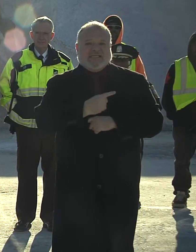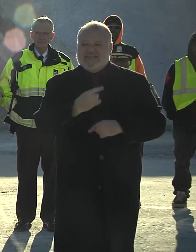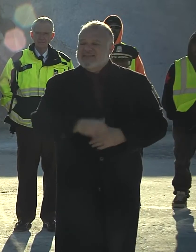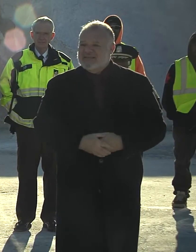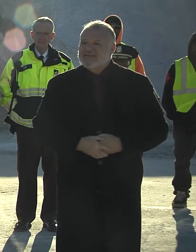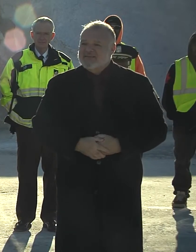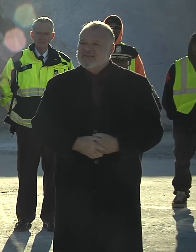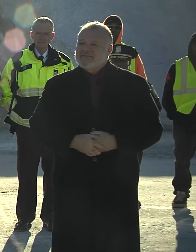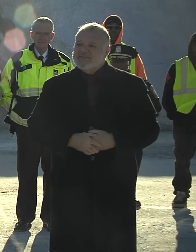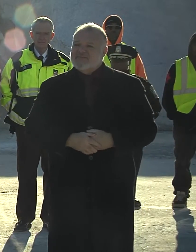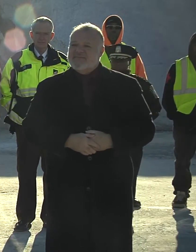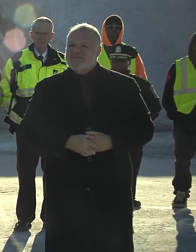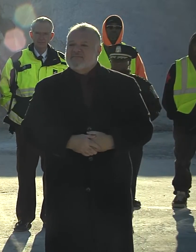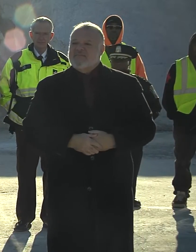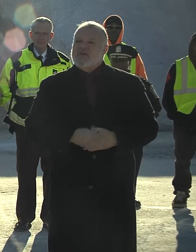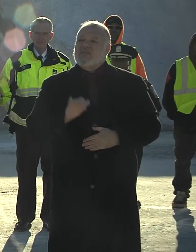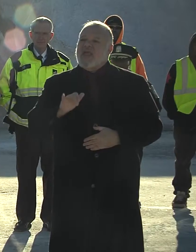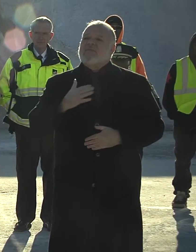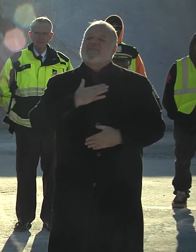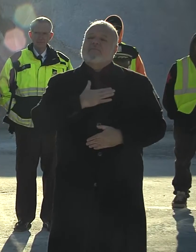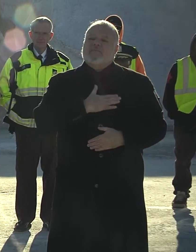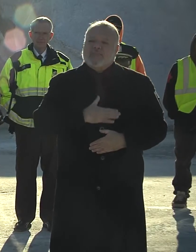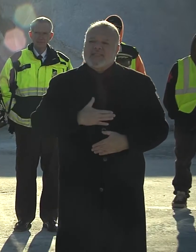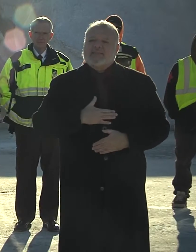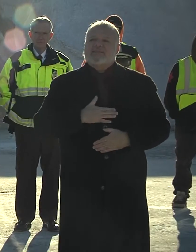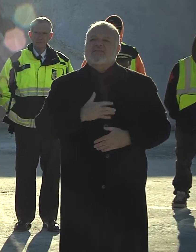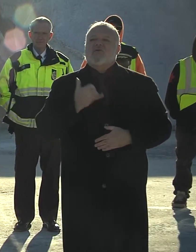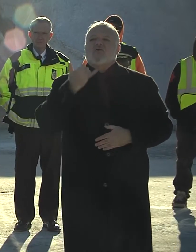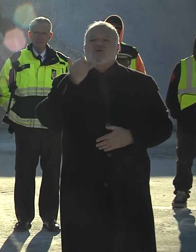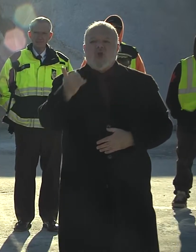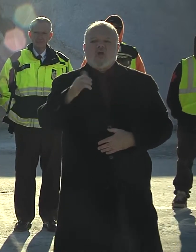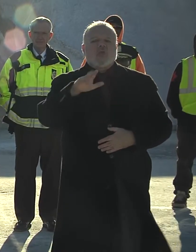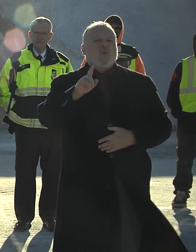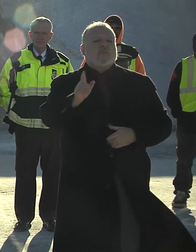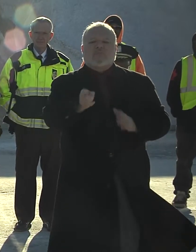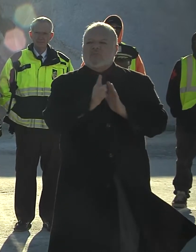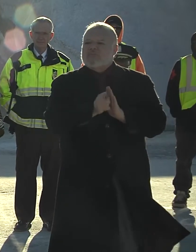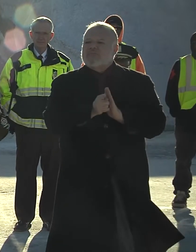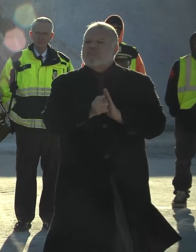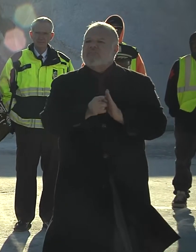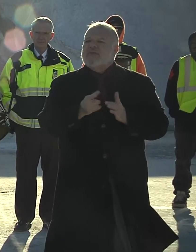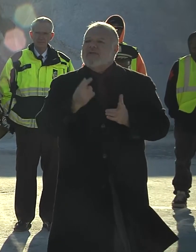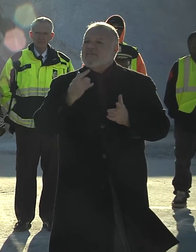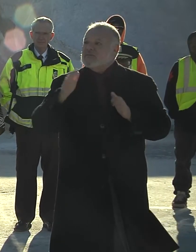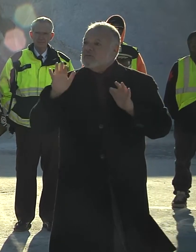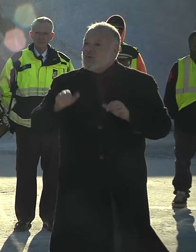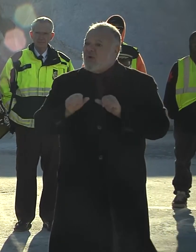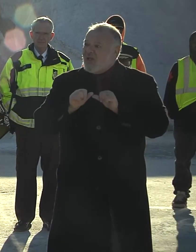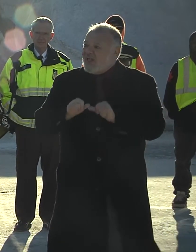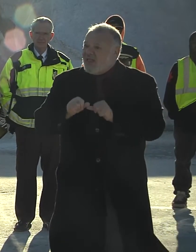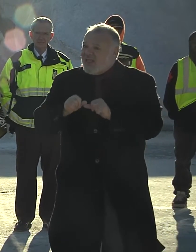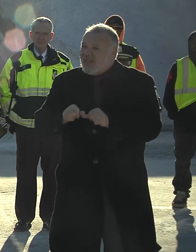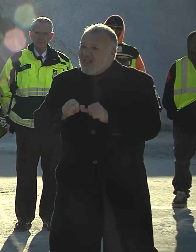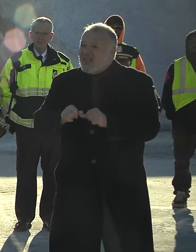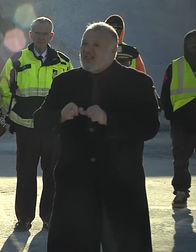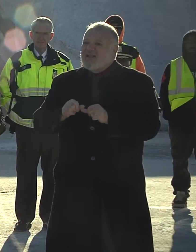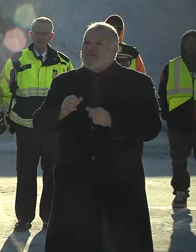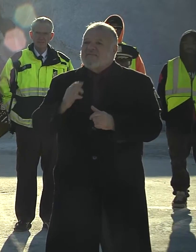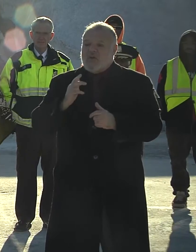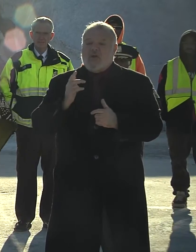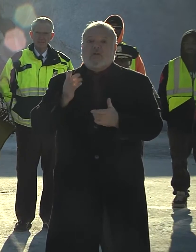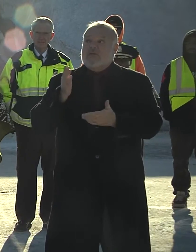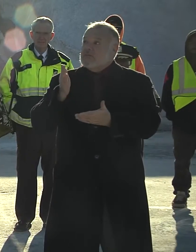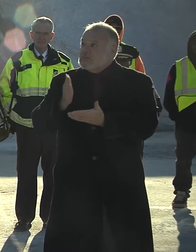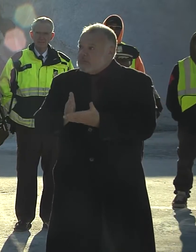after snowfall before you call 311, or 3 hours after sunrise if the snow continues into the night. As you can imagine, our